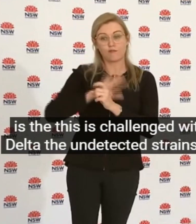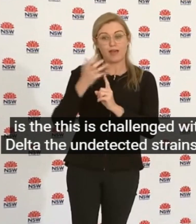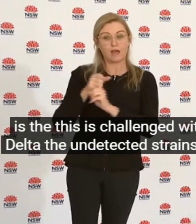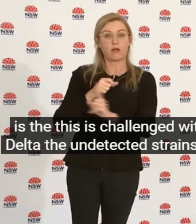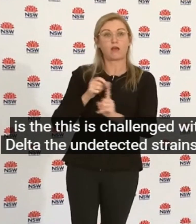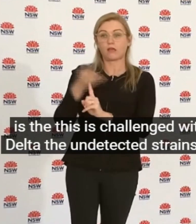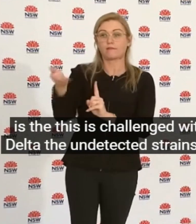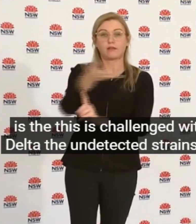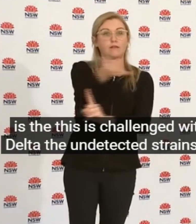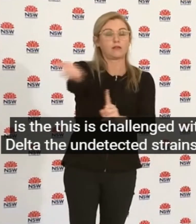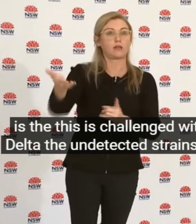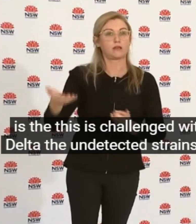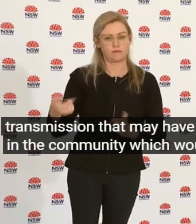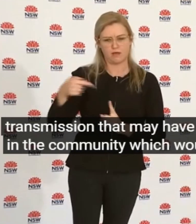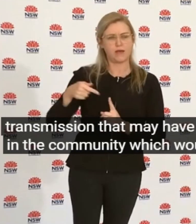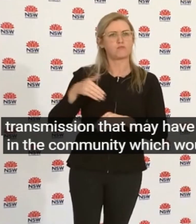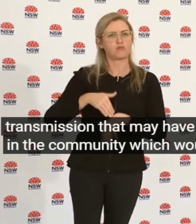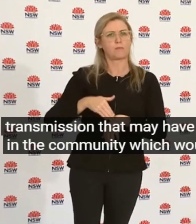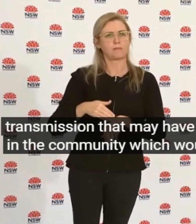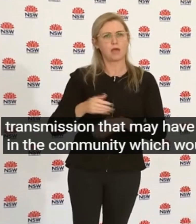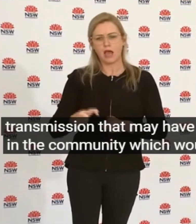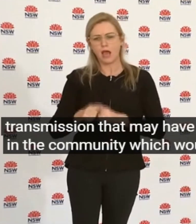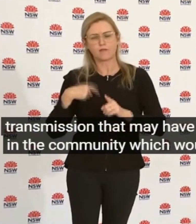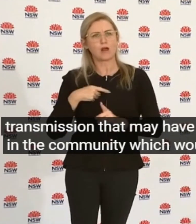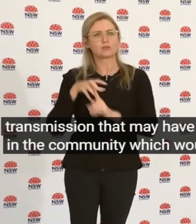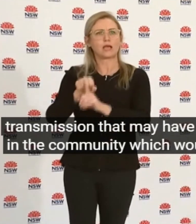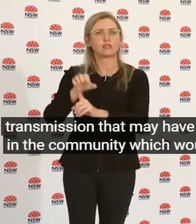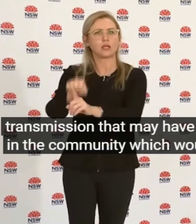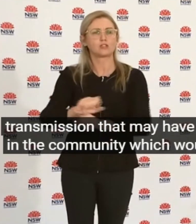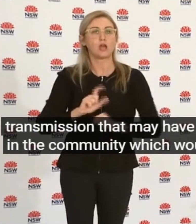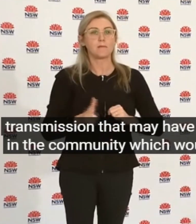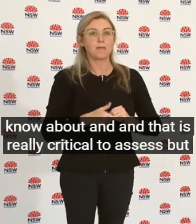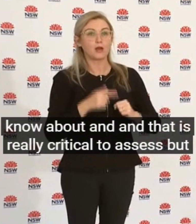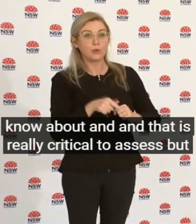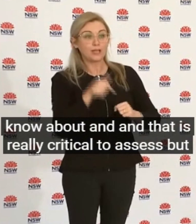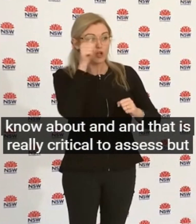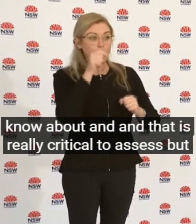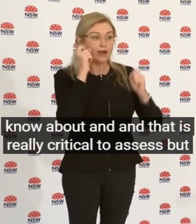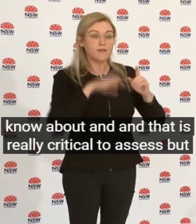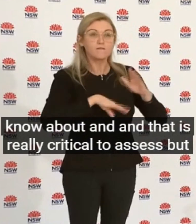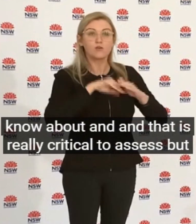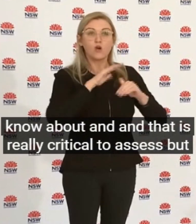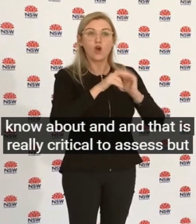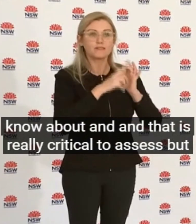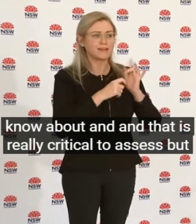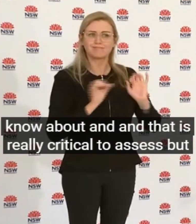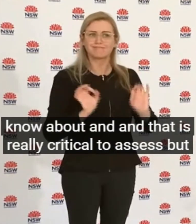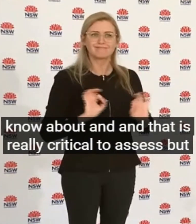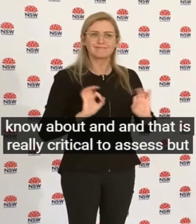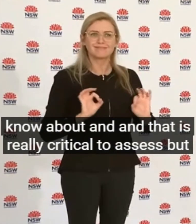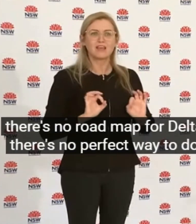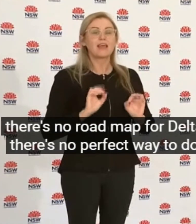really critical to assess. But there's no roadmap for Delta. There's no perfect way to deal with it. And of course, with the benefit of hindsight, you always